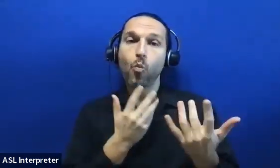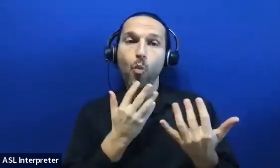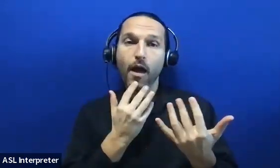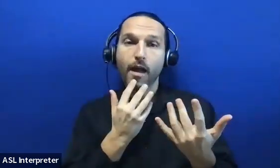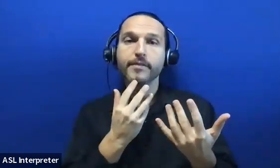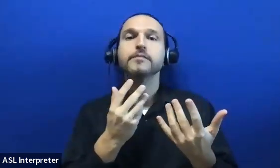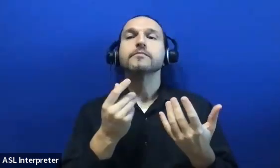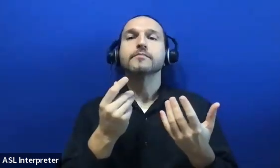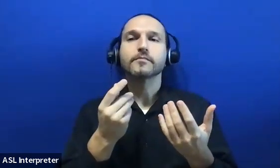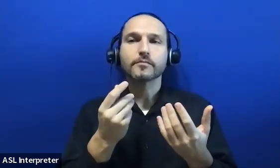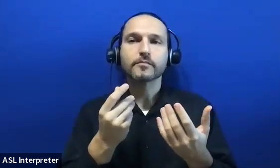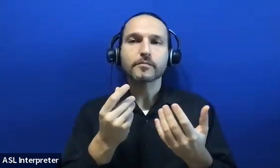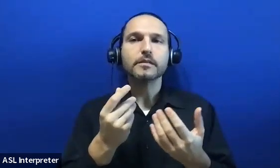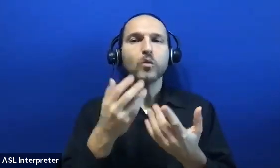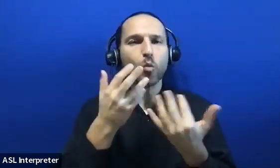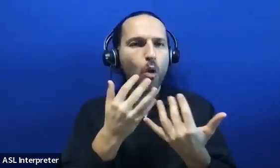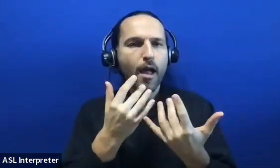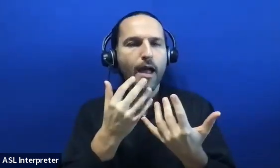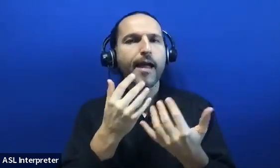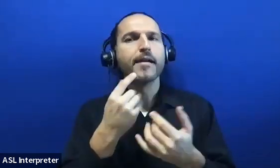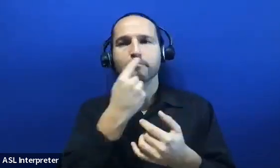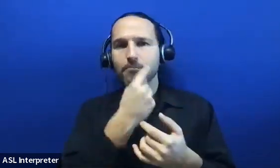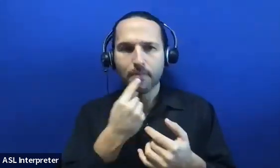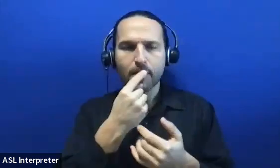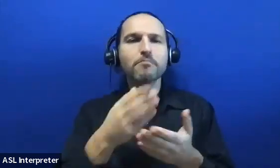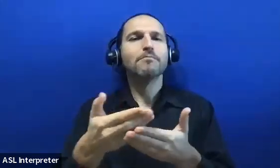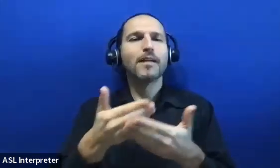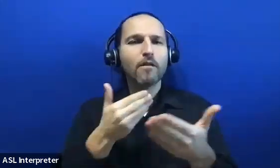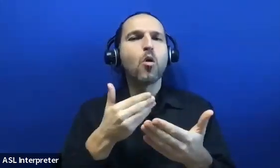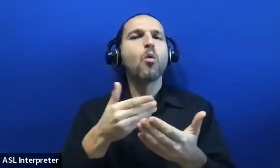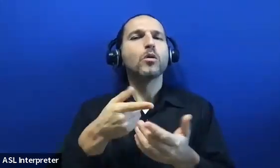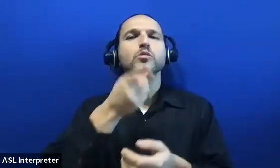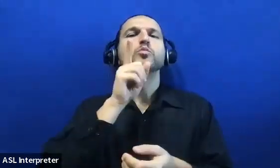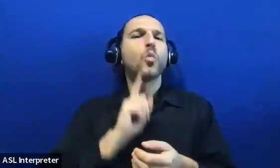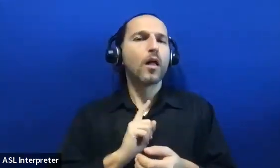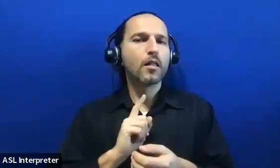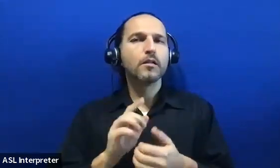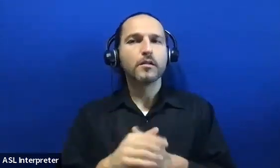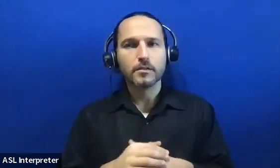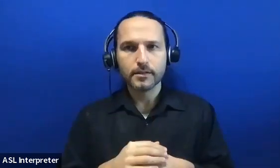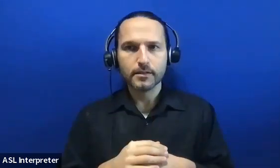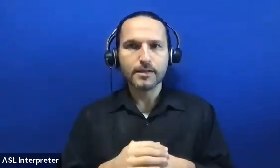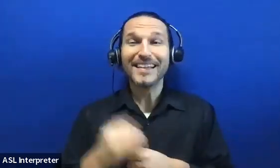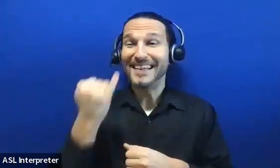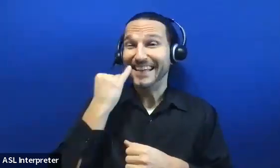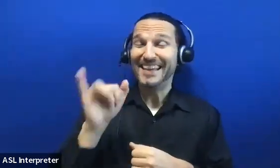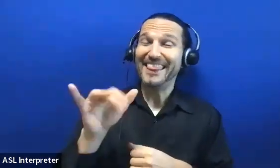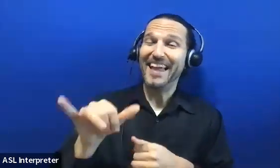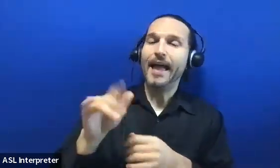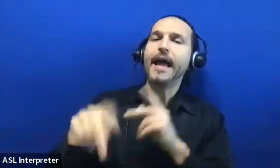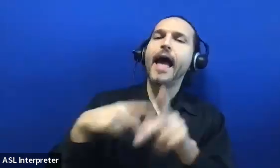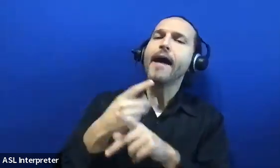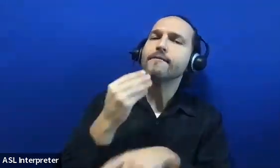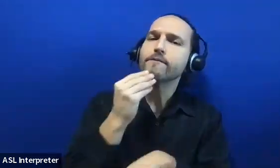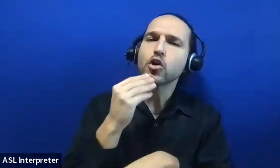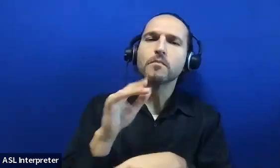or purees might be just holding it in the right spot before we swallow it down. If we have some type of food that is a